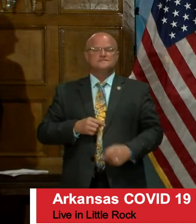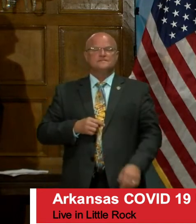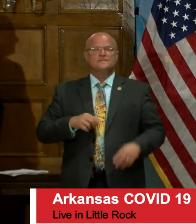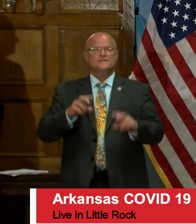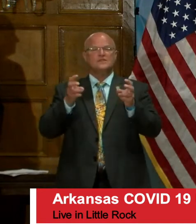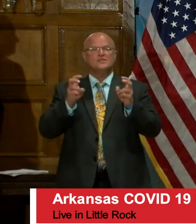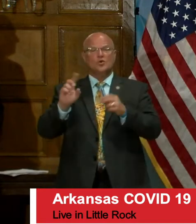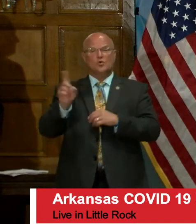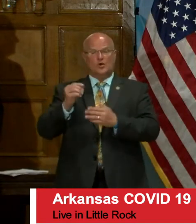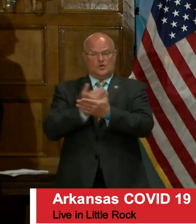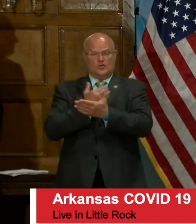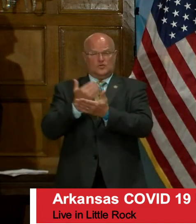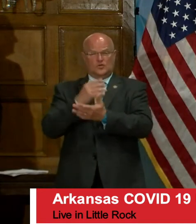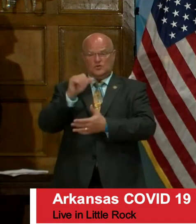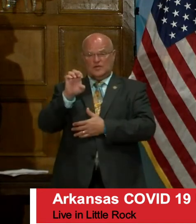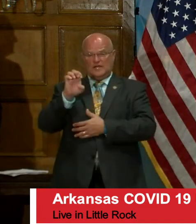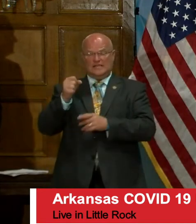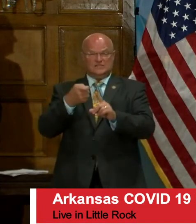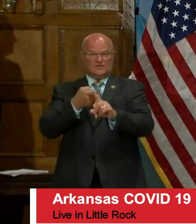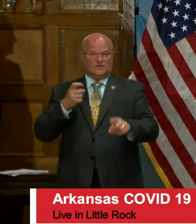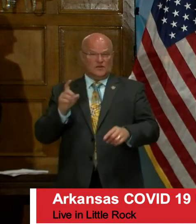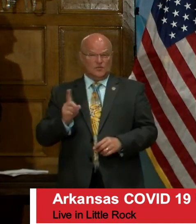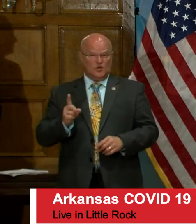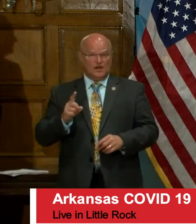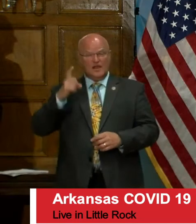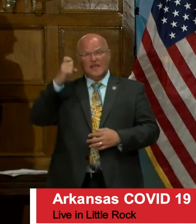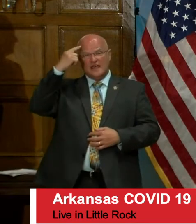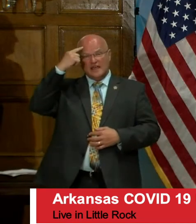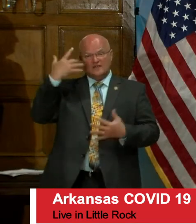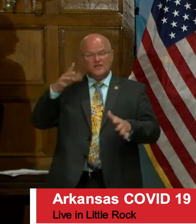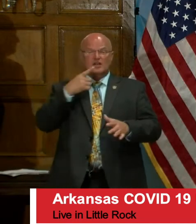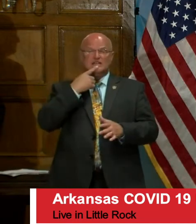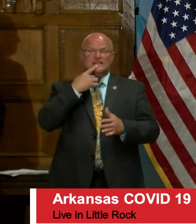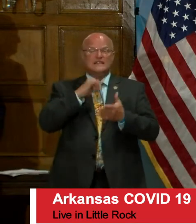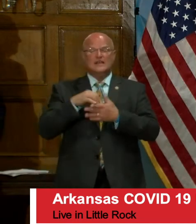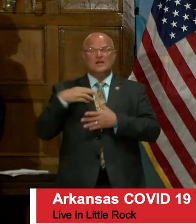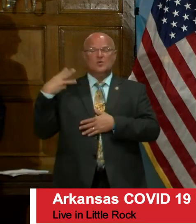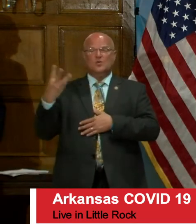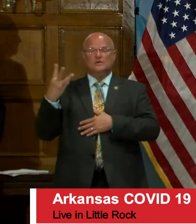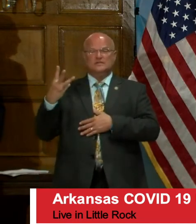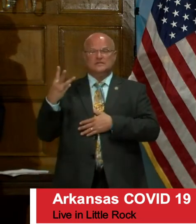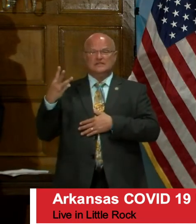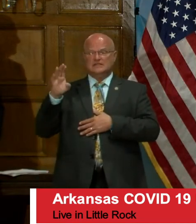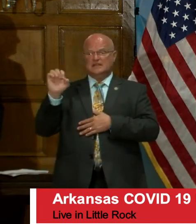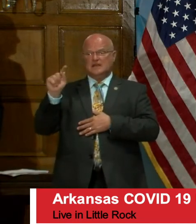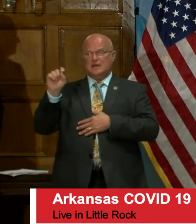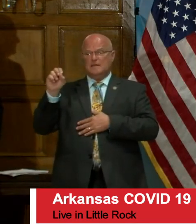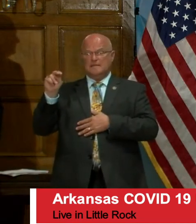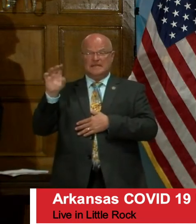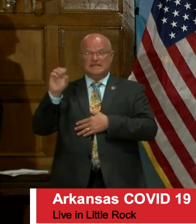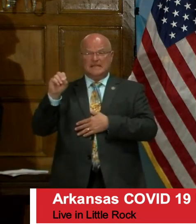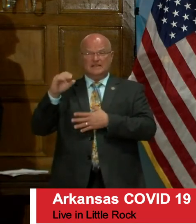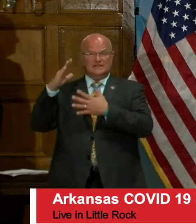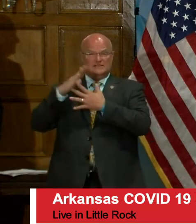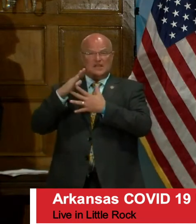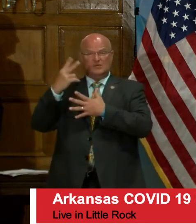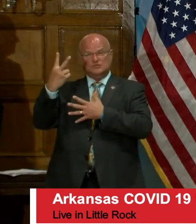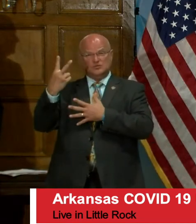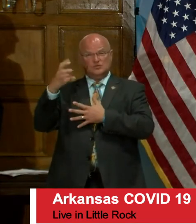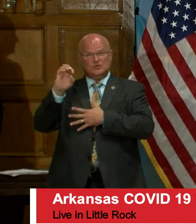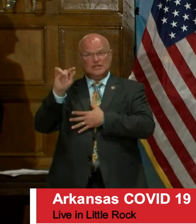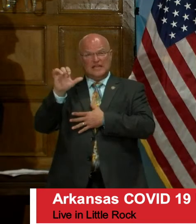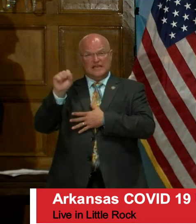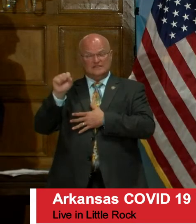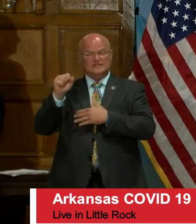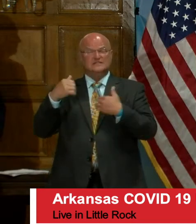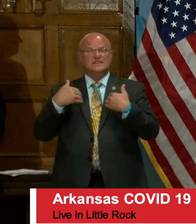In terms of where our new cases are coming from, the Governor's already indicated that Washington and Benton counties are our top counties.